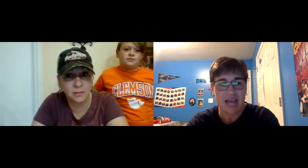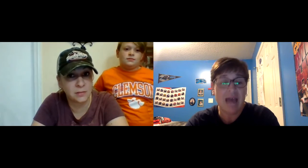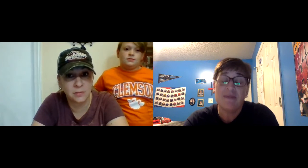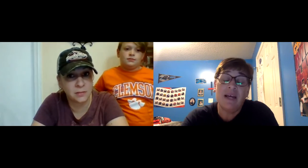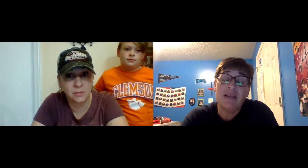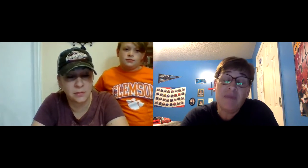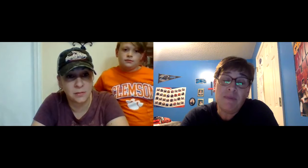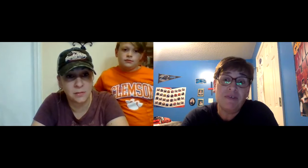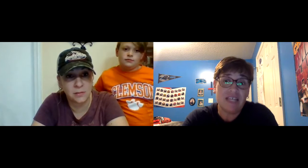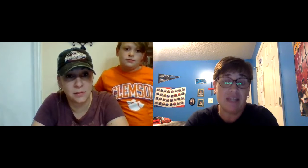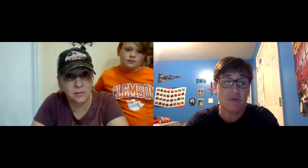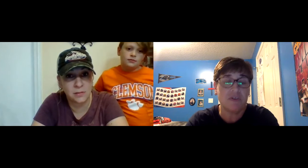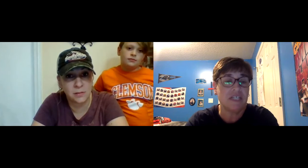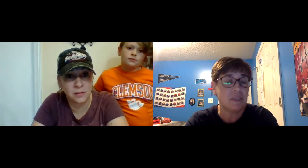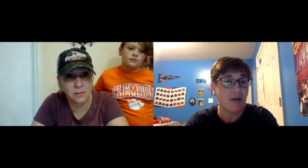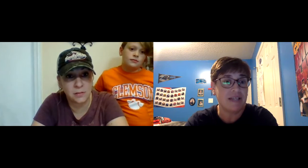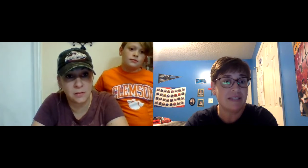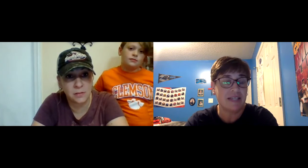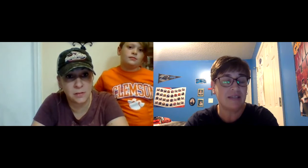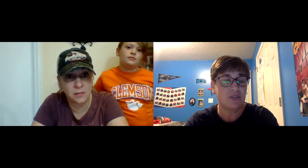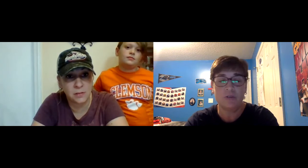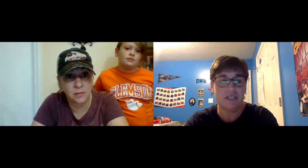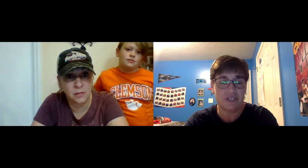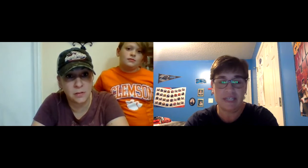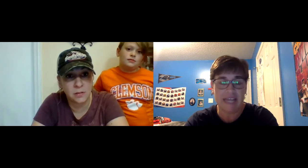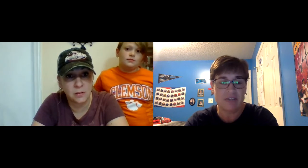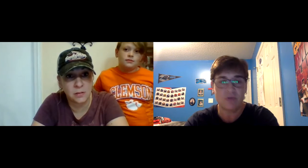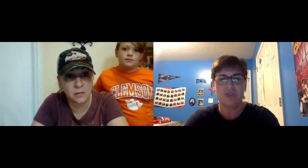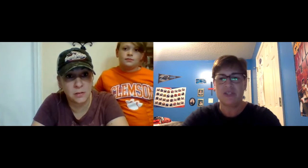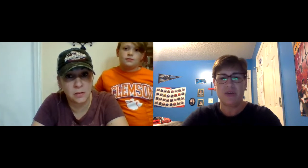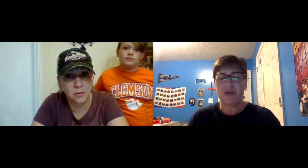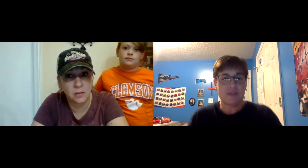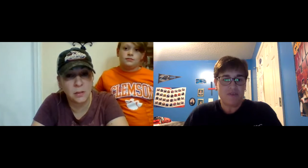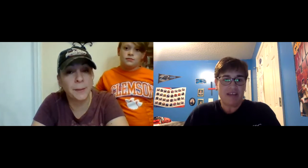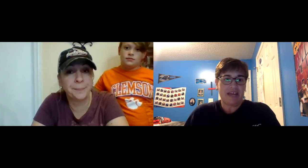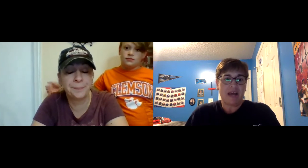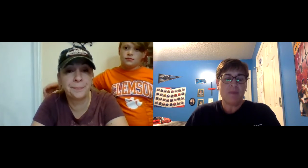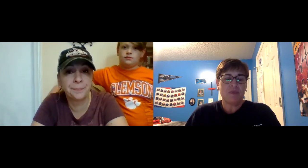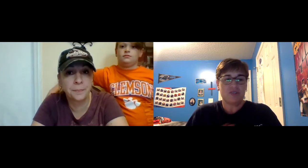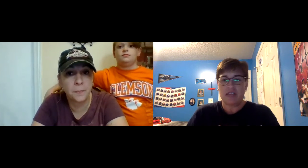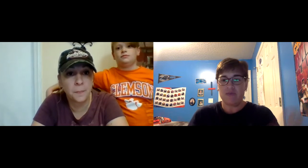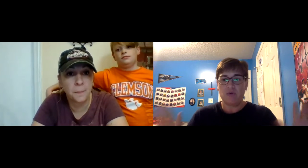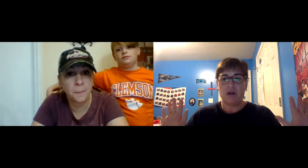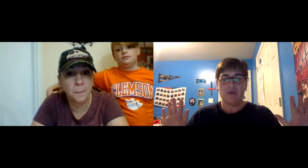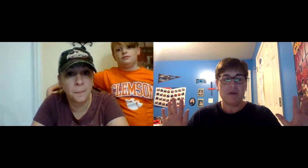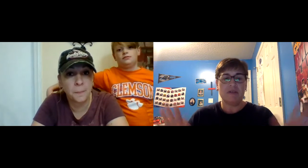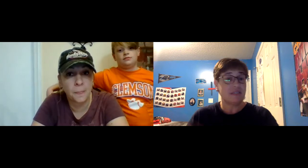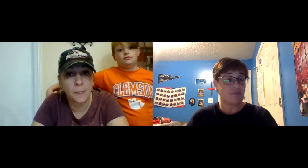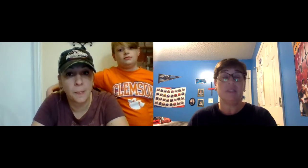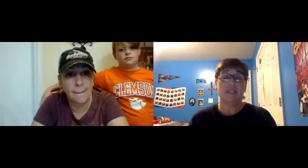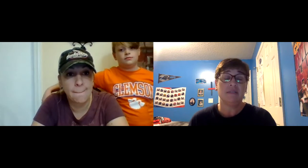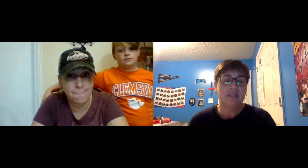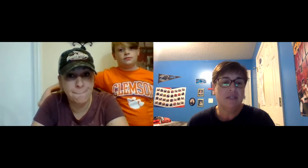mean, people have said they were really surprised that school didn't just get canceled, or just go, because we've got that option, just everyone go remote.